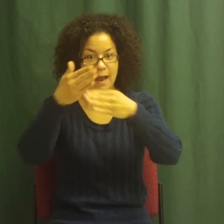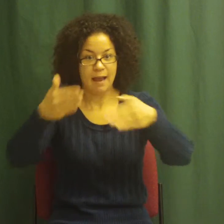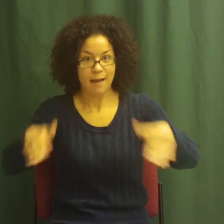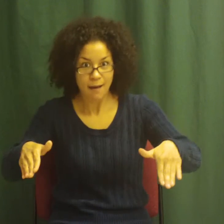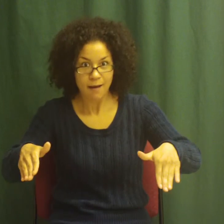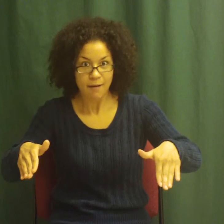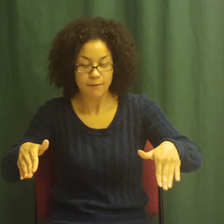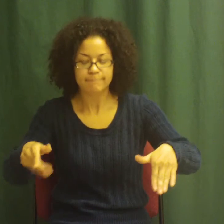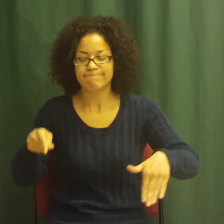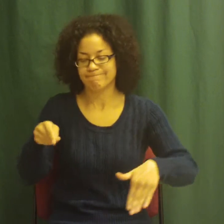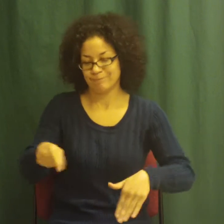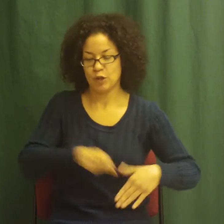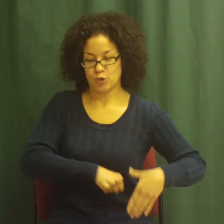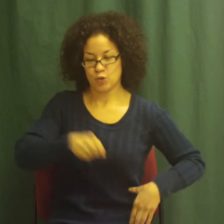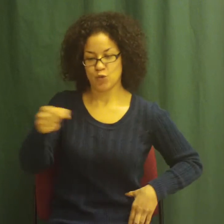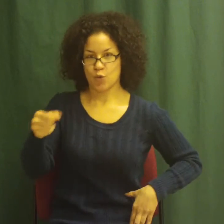Myth number 7.